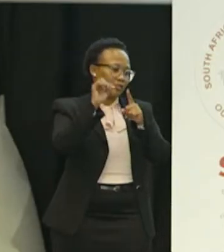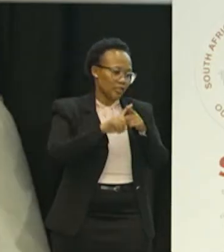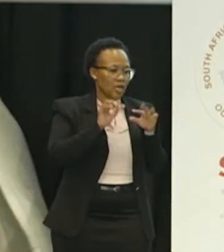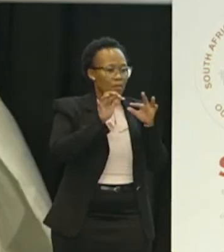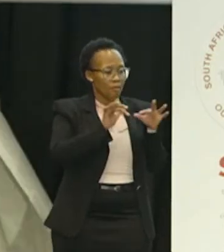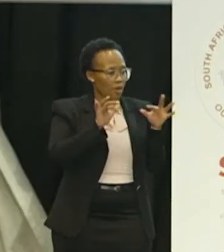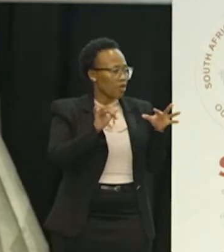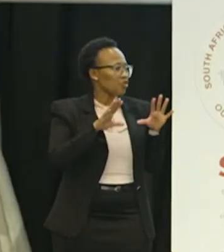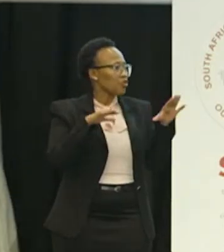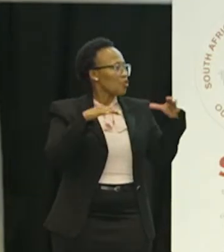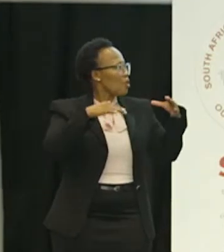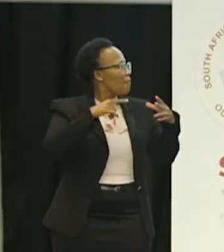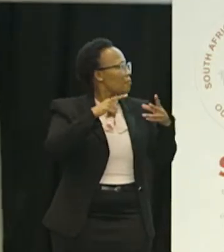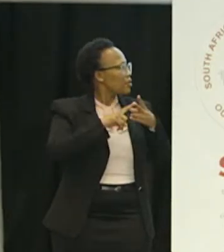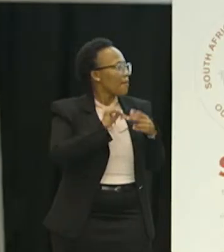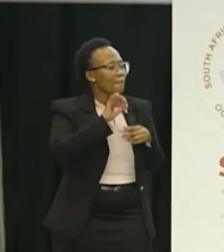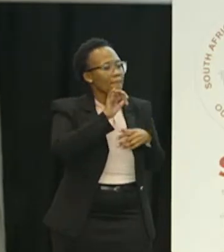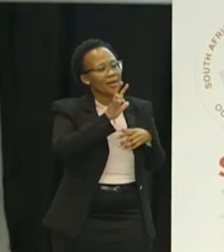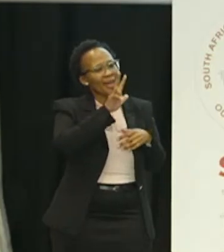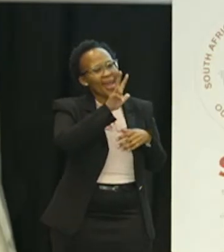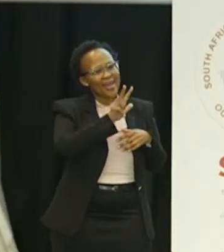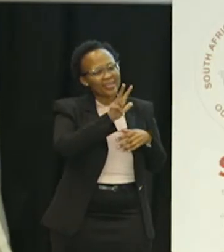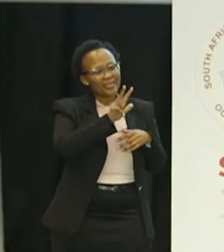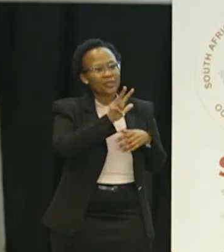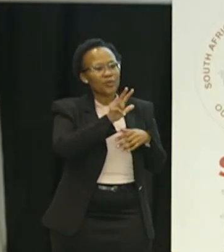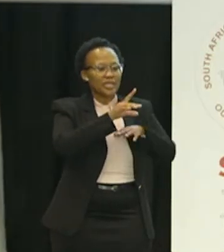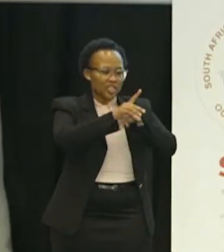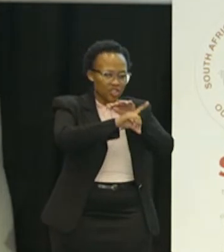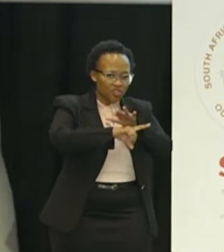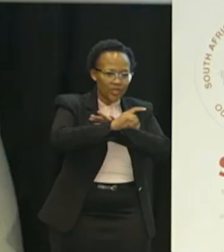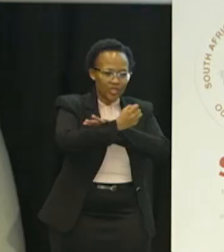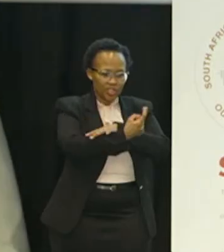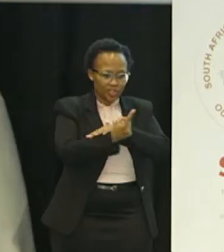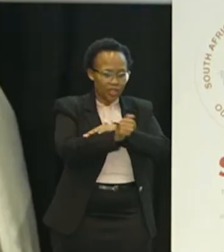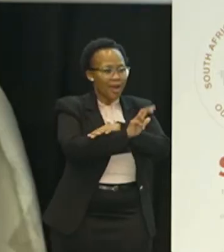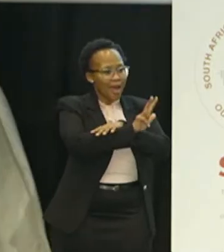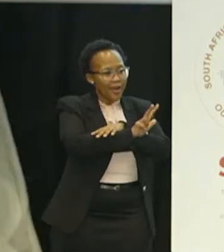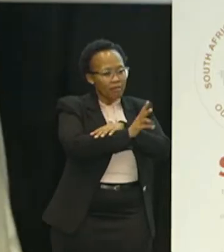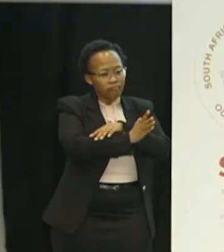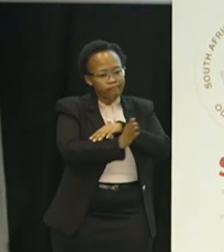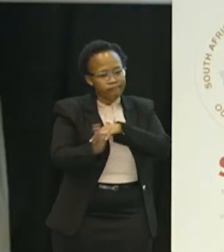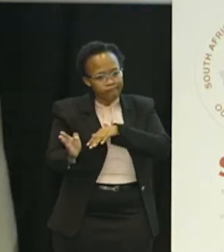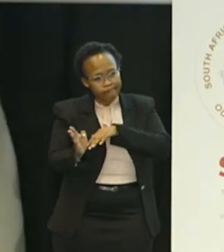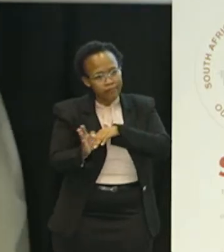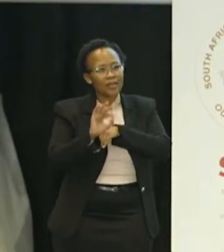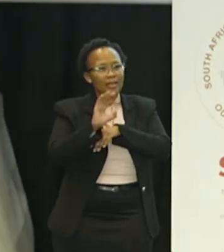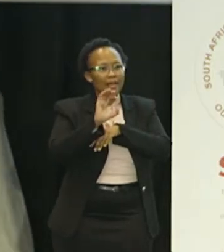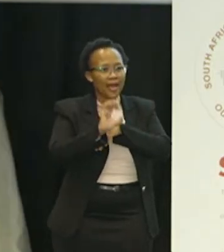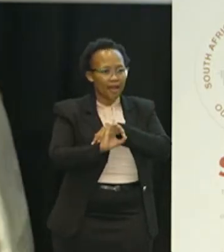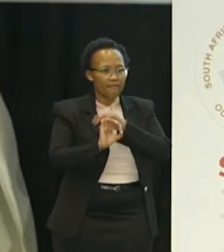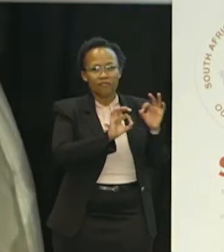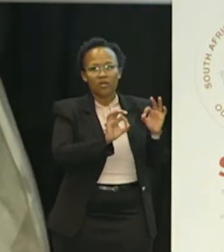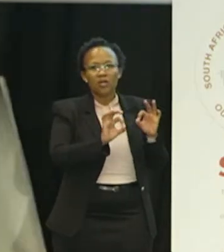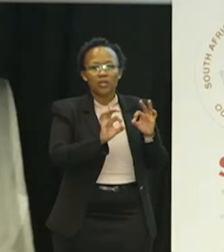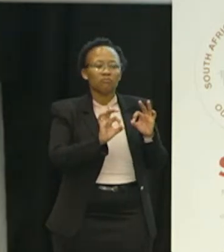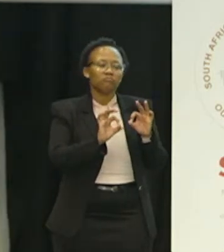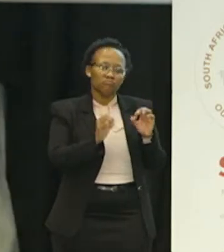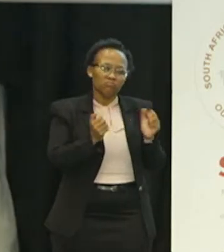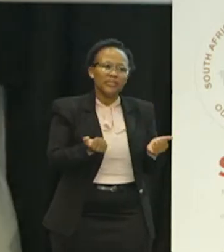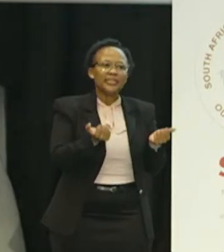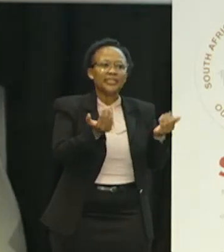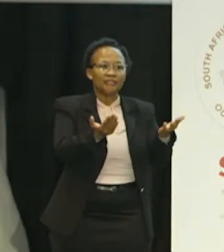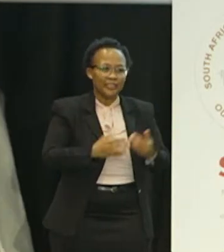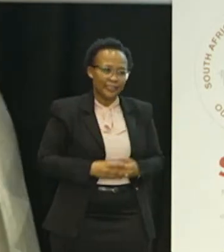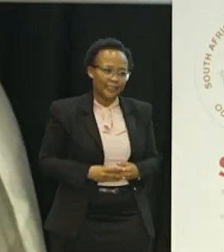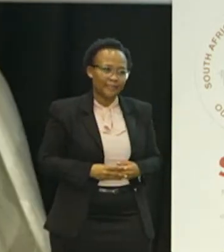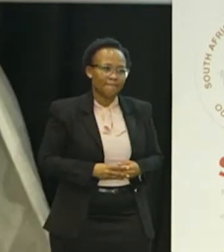means like up to about 8 of them in each district that will offer this comprehensive services. And that these